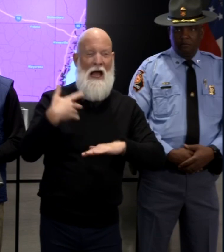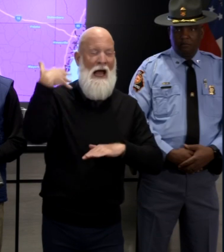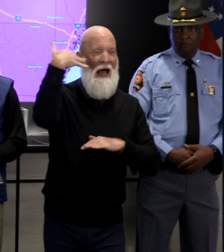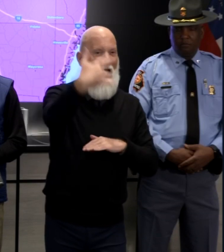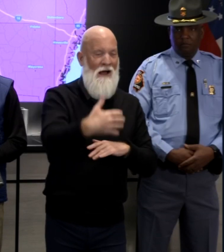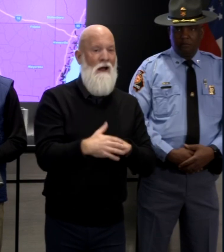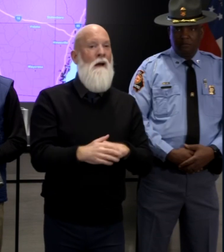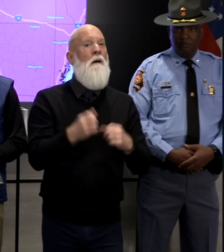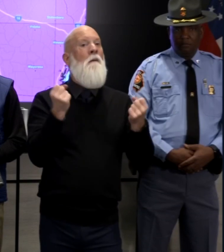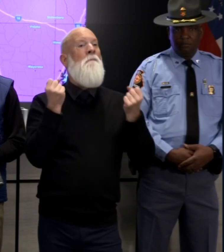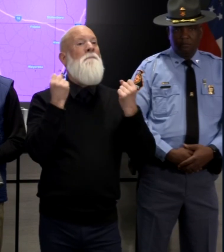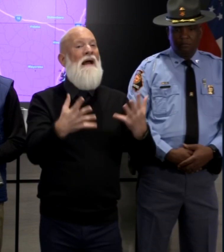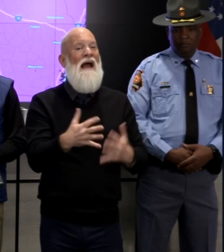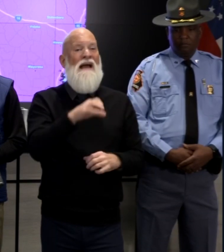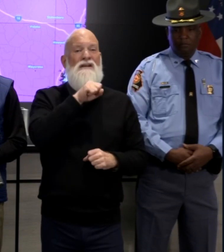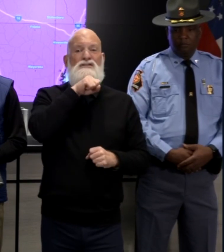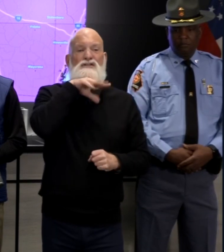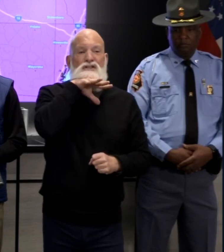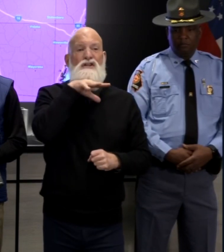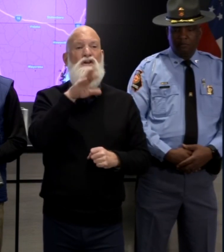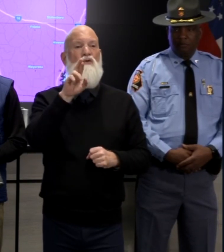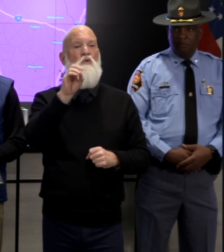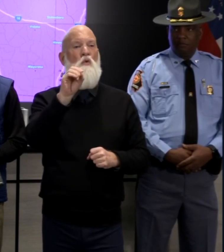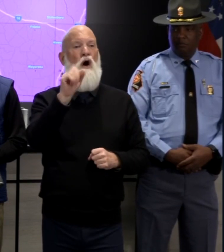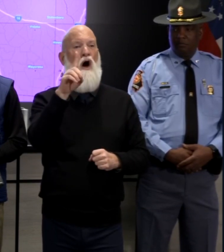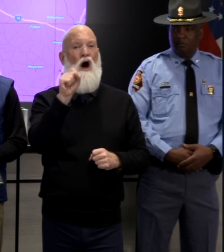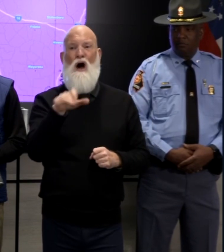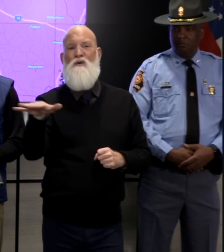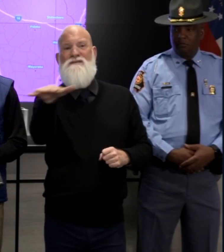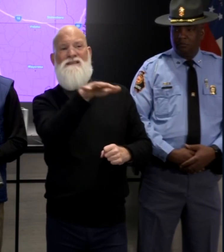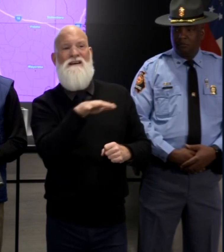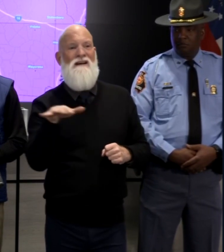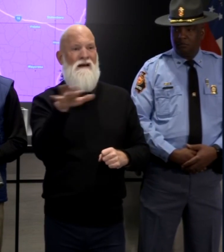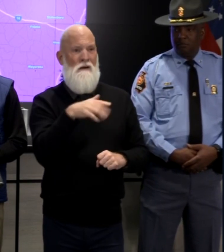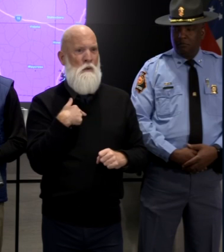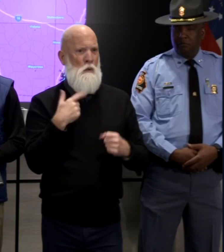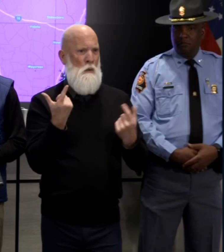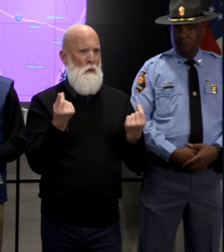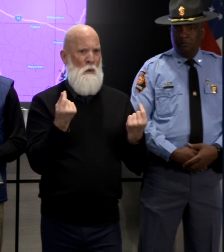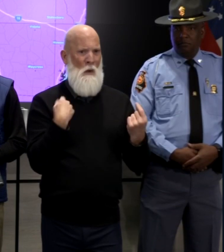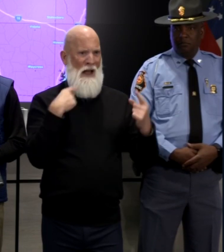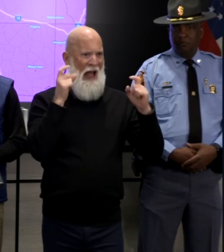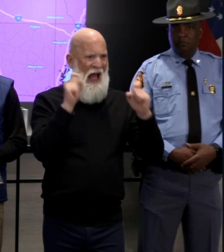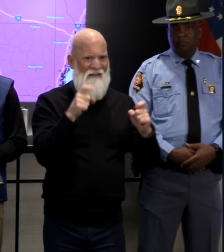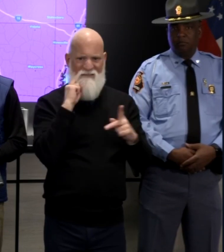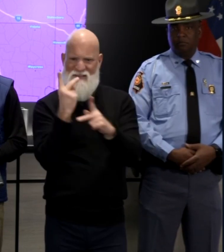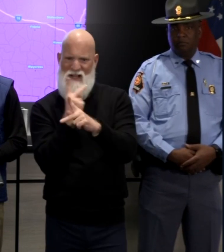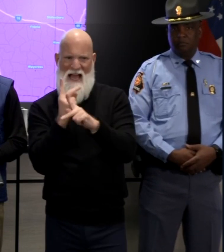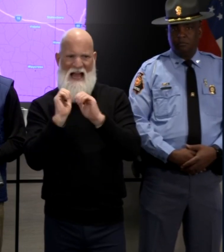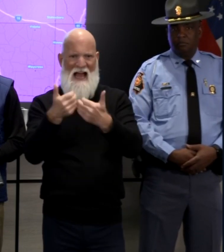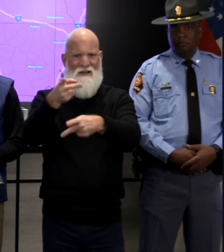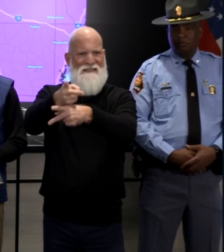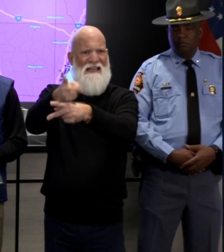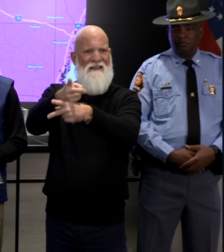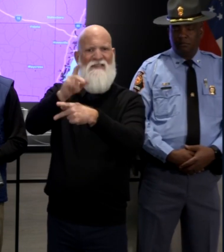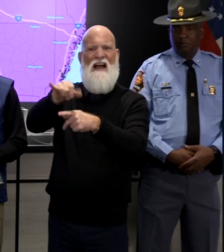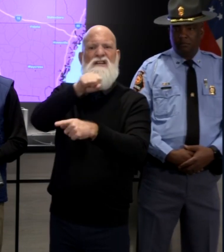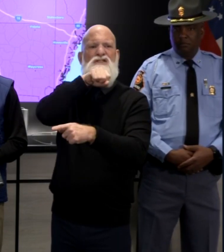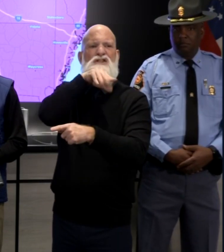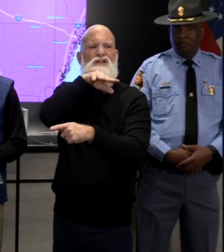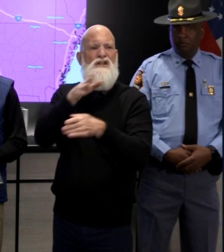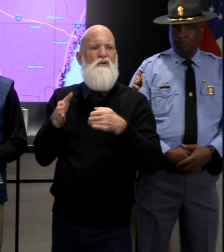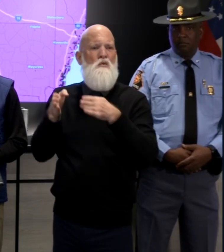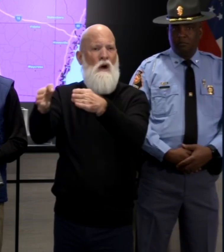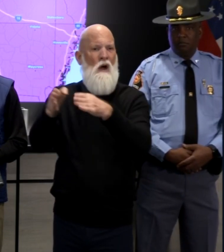and brine and things of that nature. So we're going to have to focus on that and making sure we give a proper recovery, but GEMA's certainly